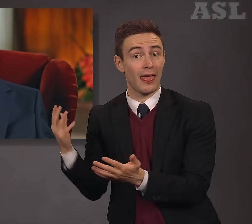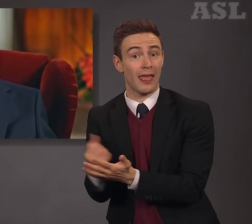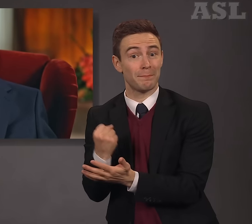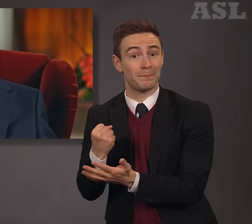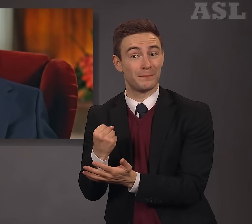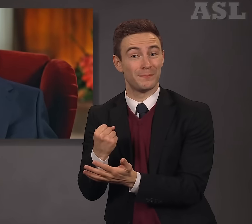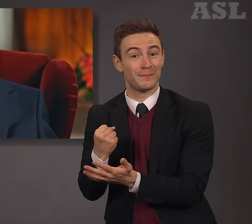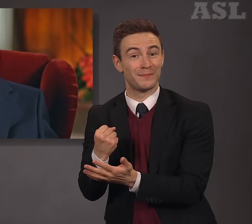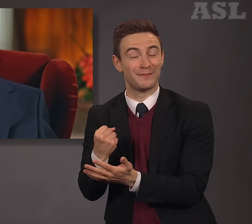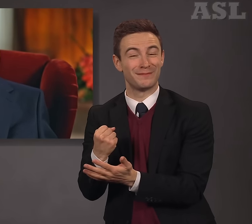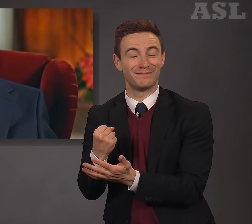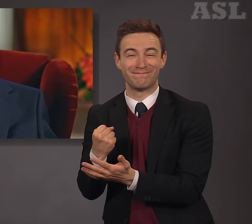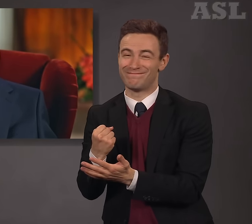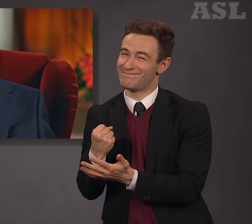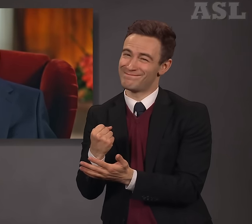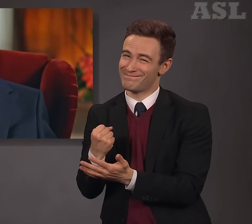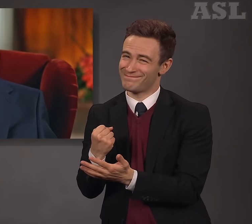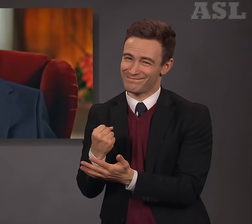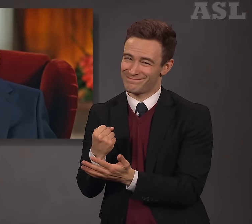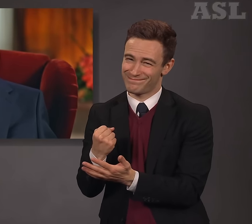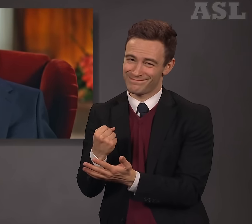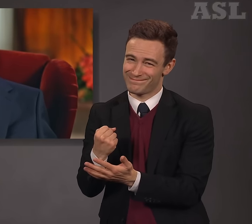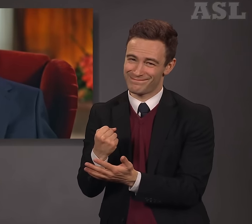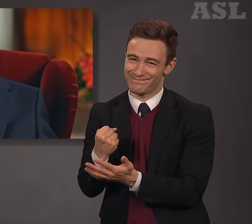live with God.